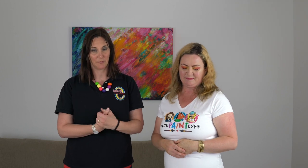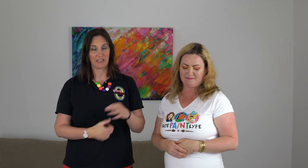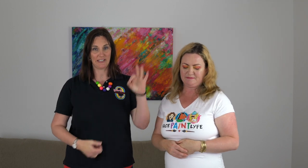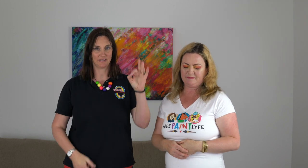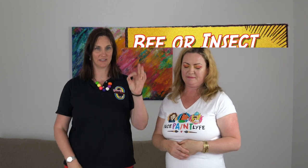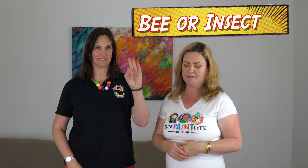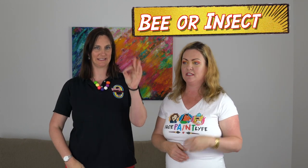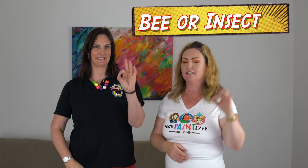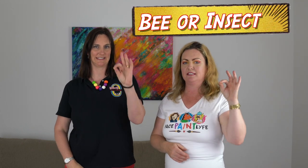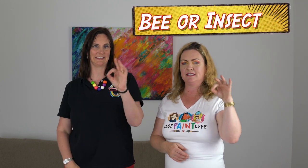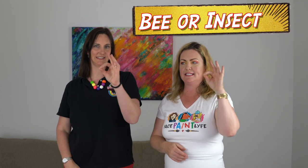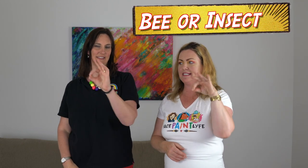Bee.